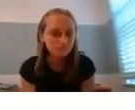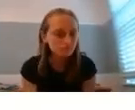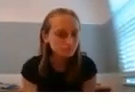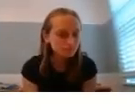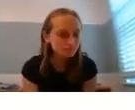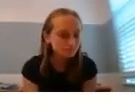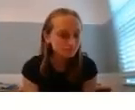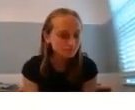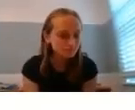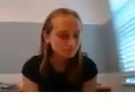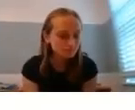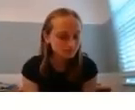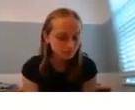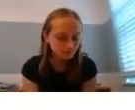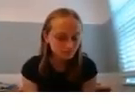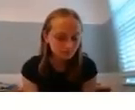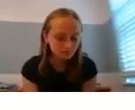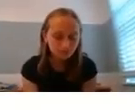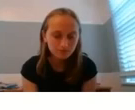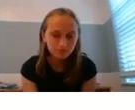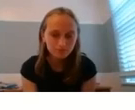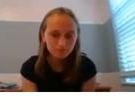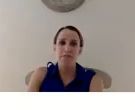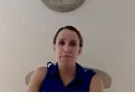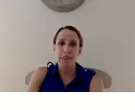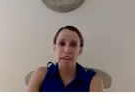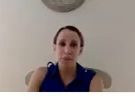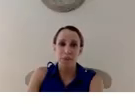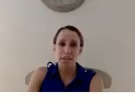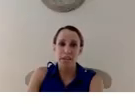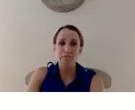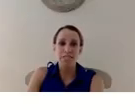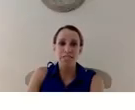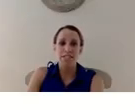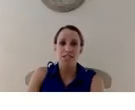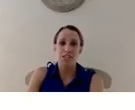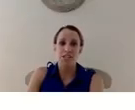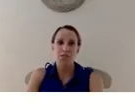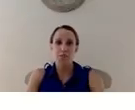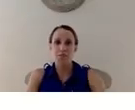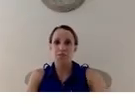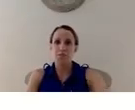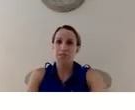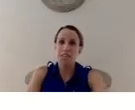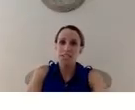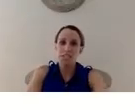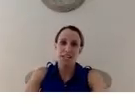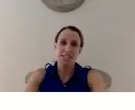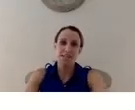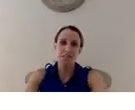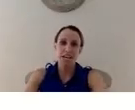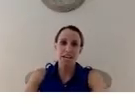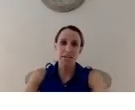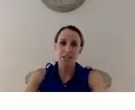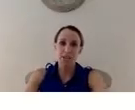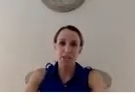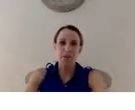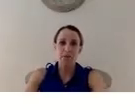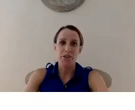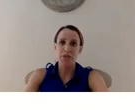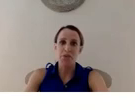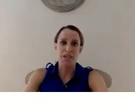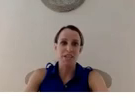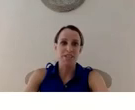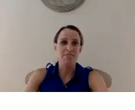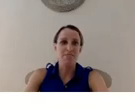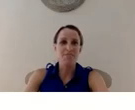next comment from megan williams this is such an informative presentation on a subject i knew little about